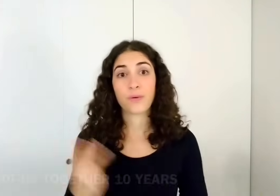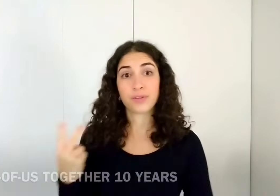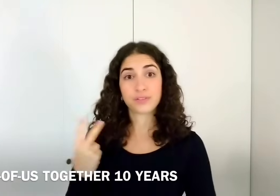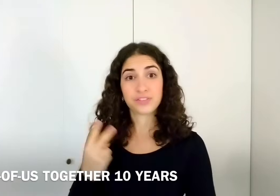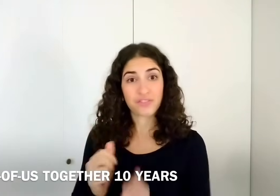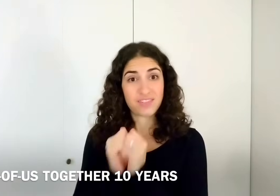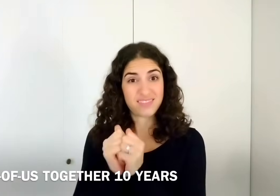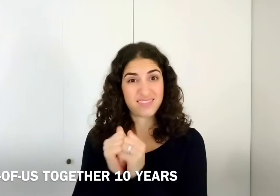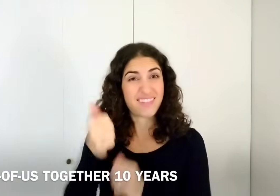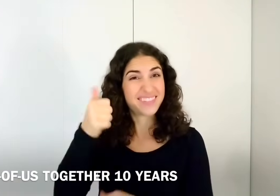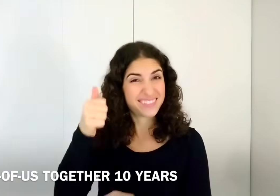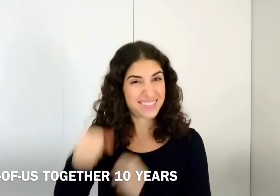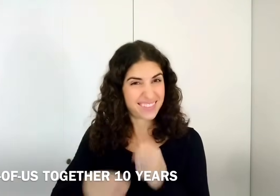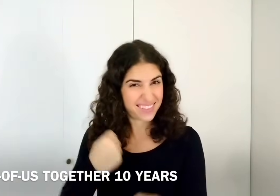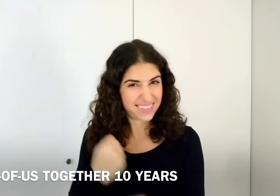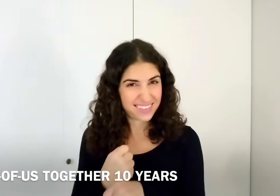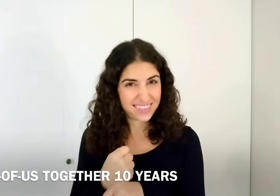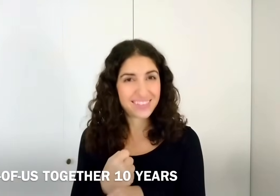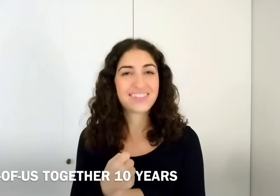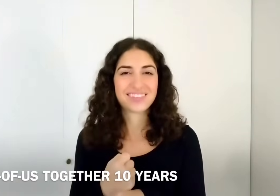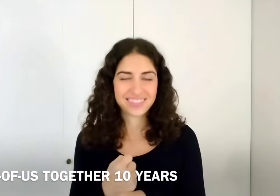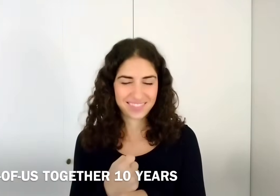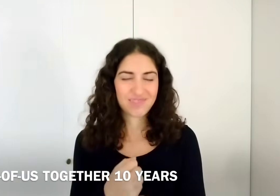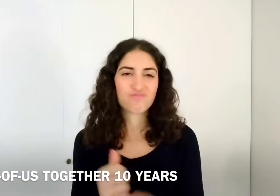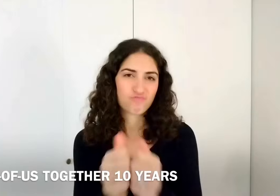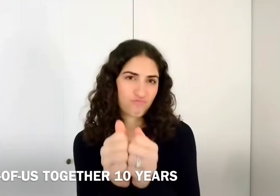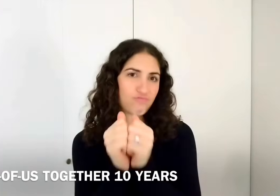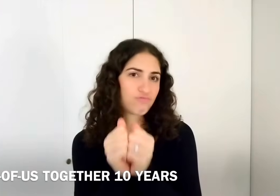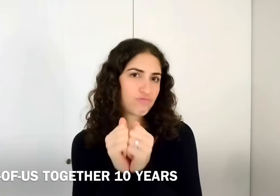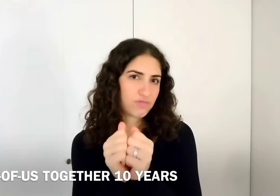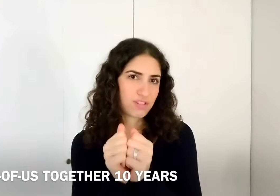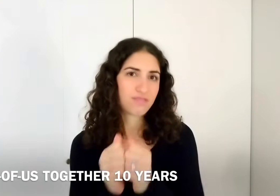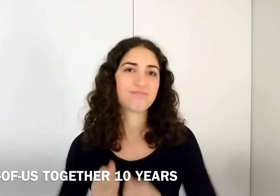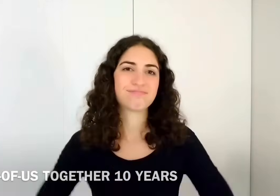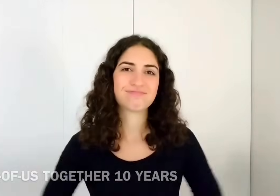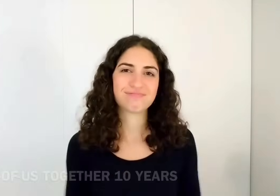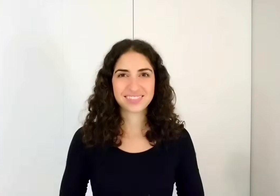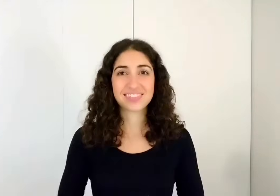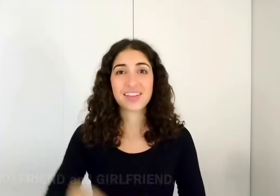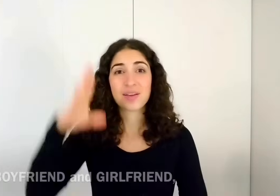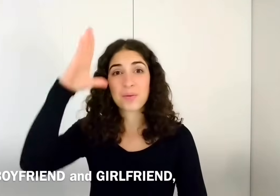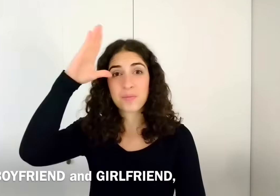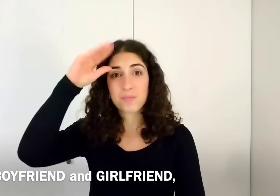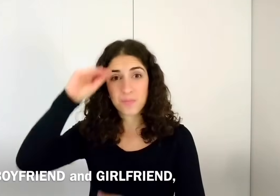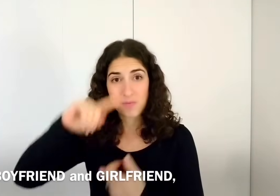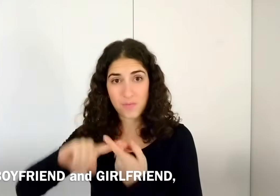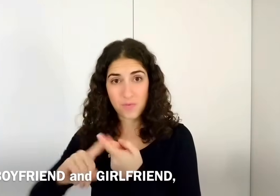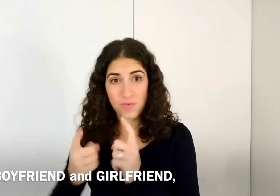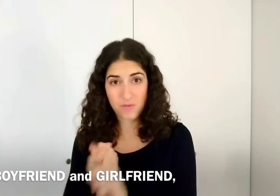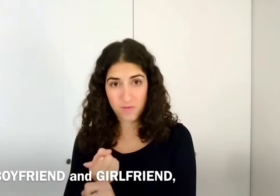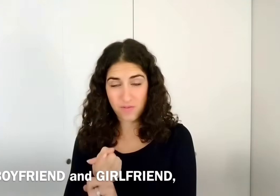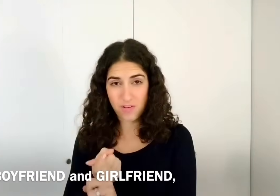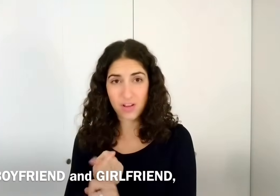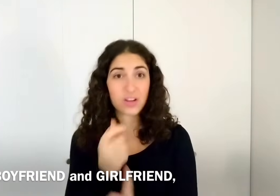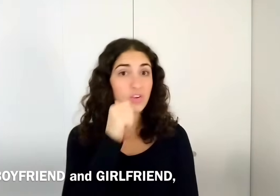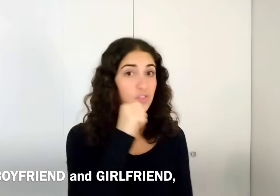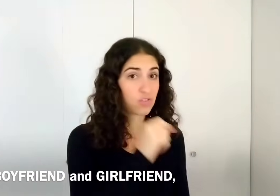Together. Another example, the two of us were together 10 years. Together. For boyfriend